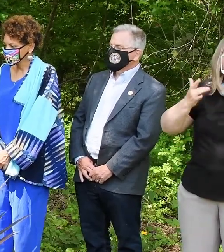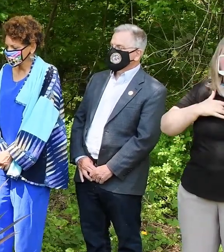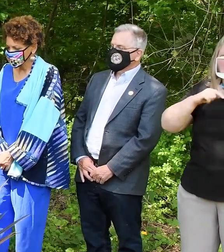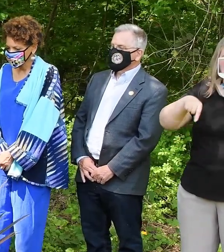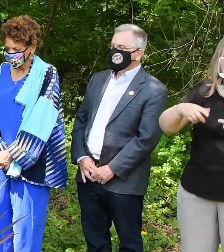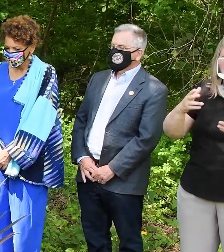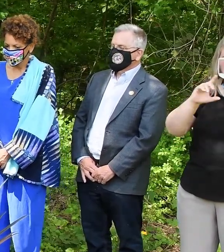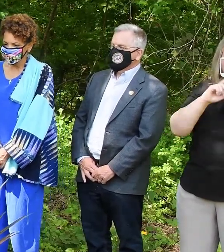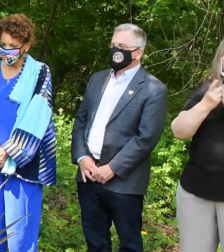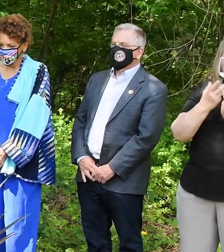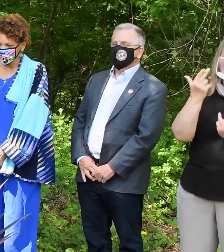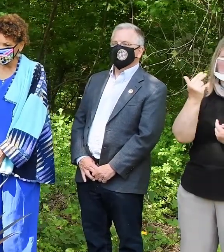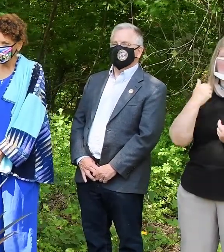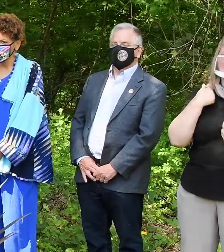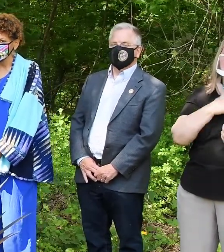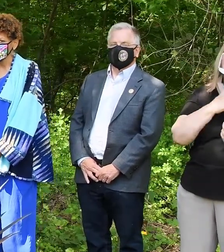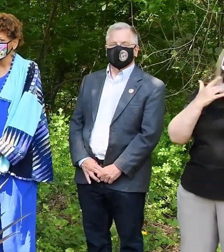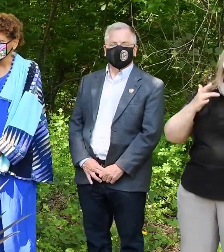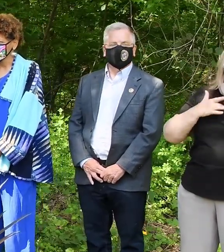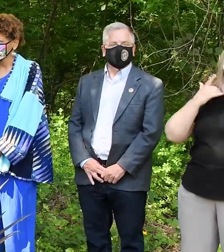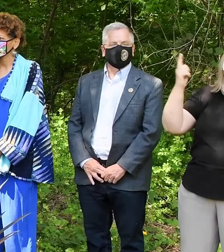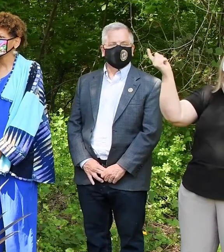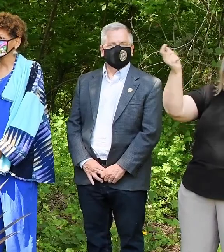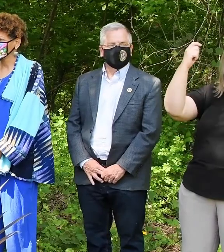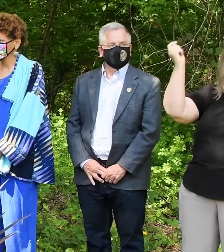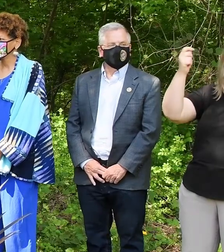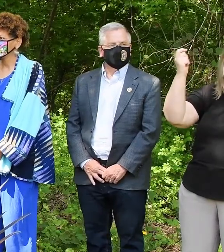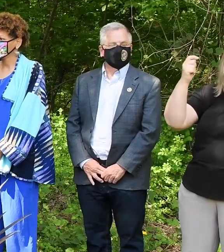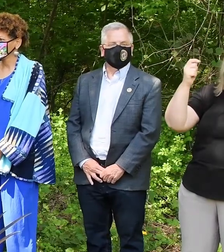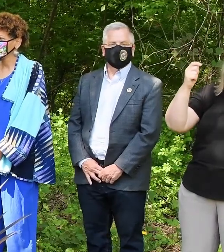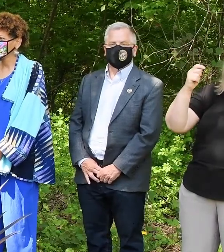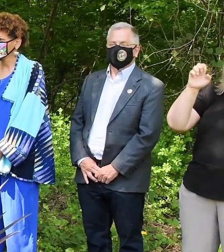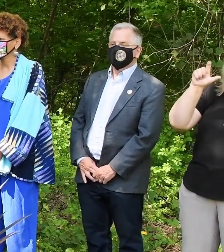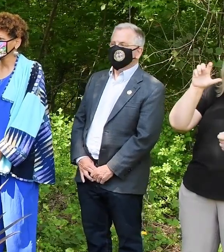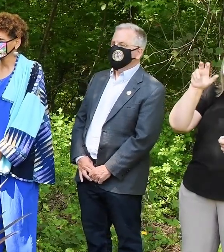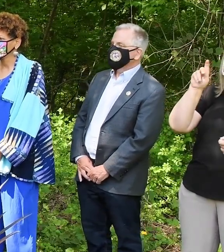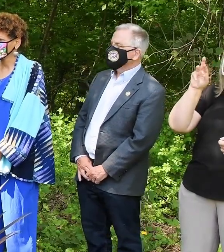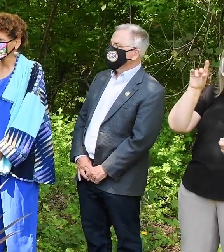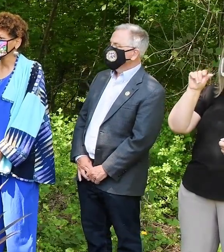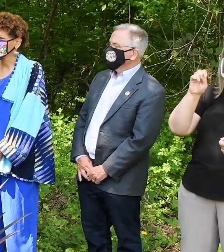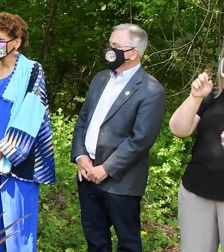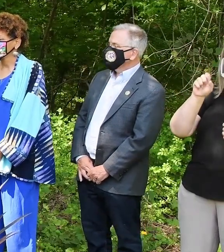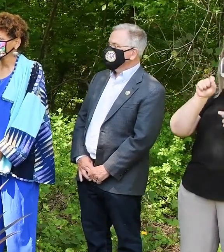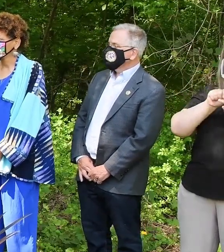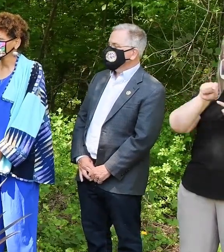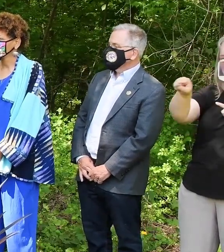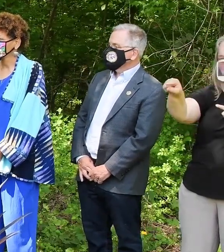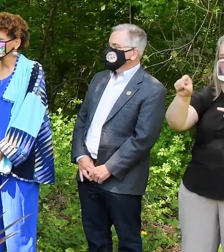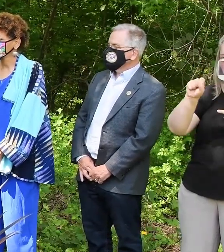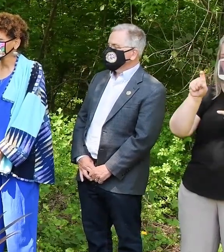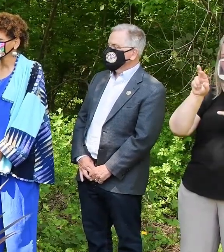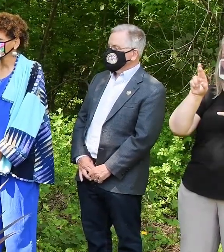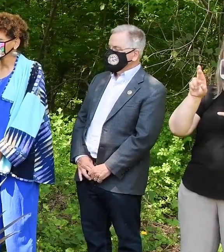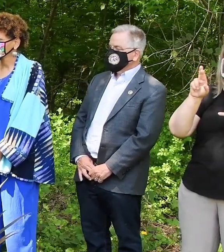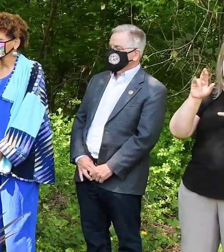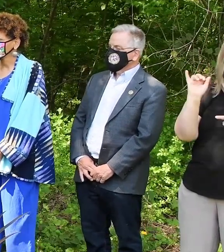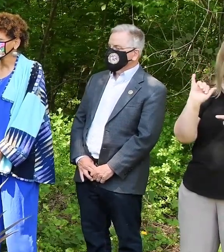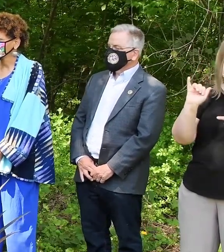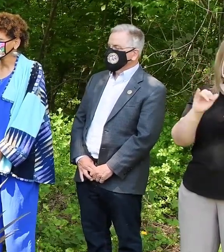District 13, and we are thrilled to be celebrating the Elkridge Spur as well. You know,